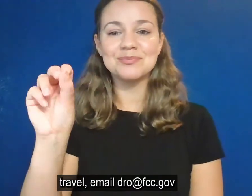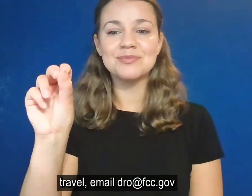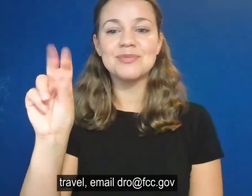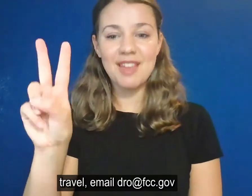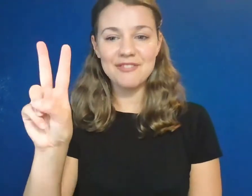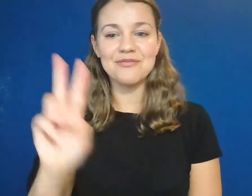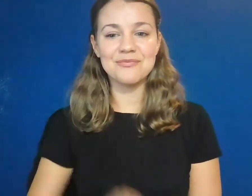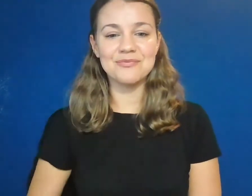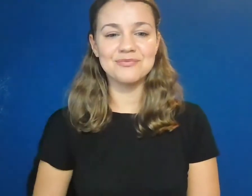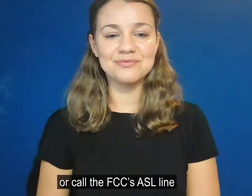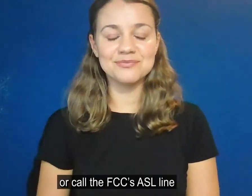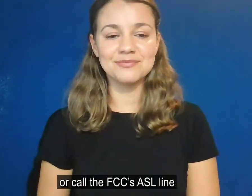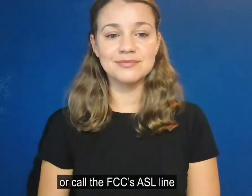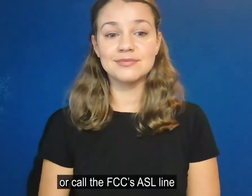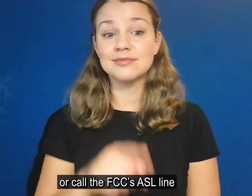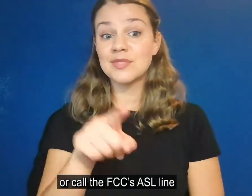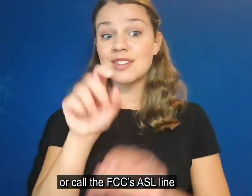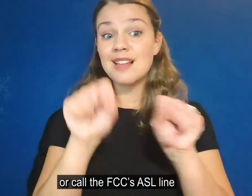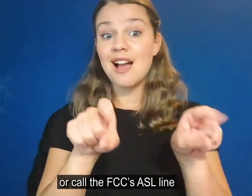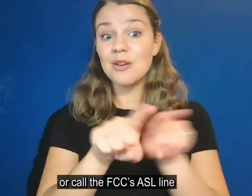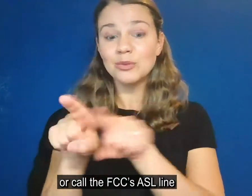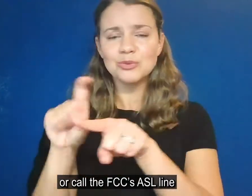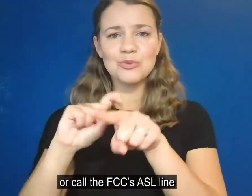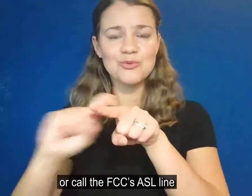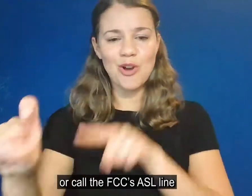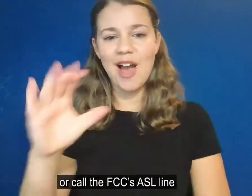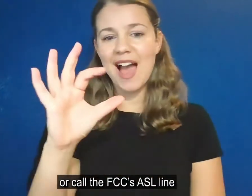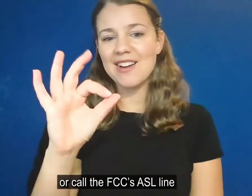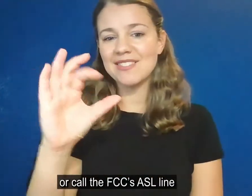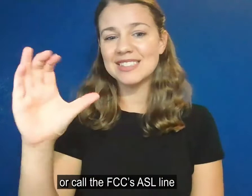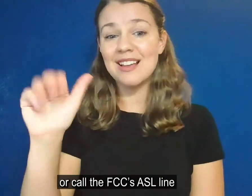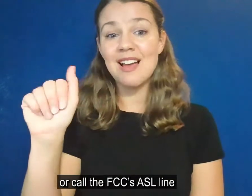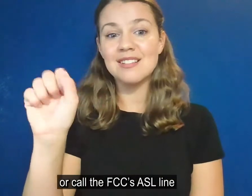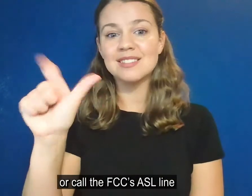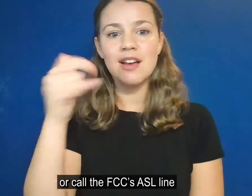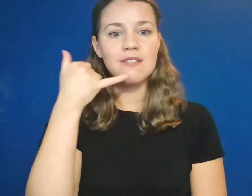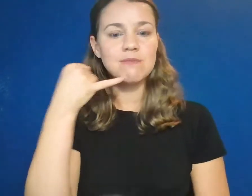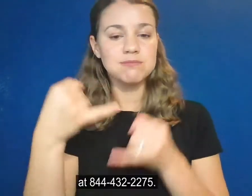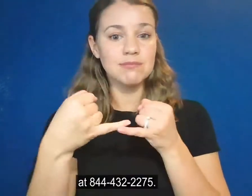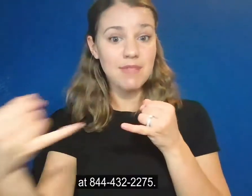dro@fcc.gov or call the FCC's ASL line at